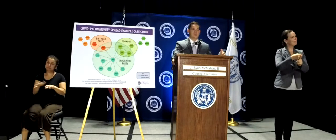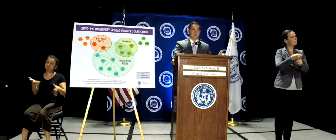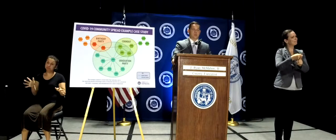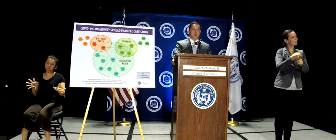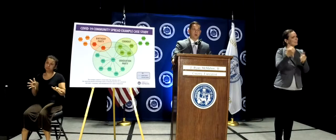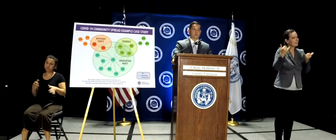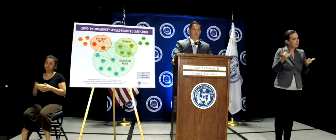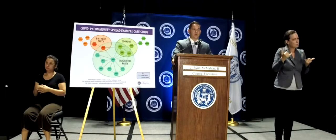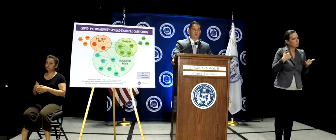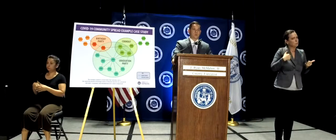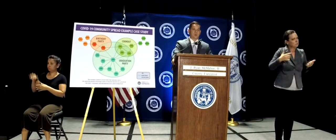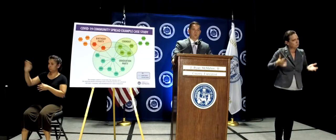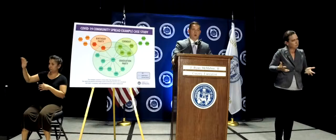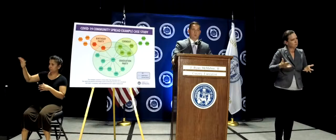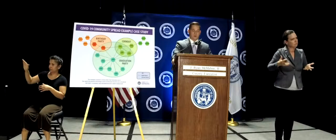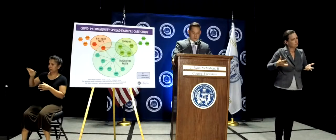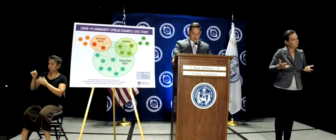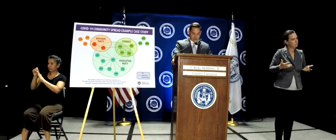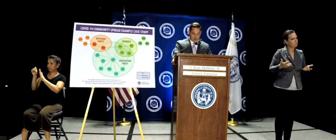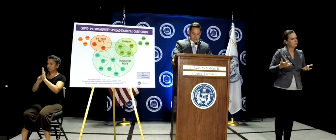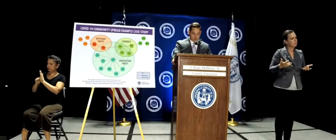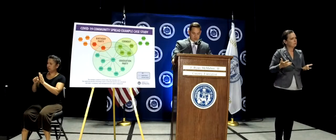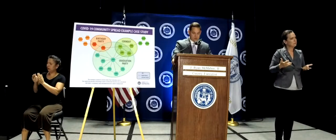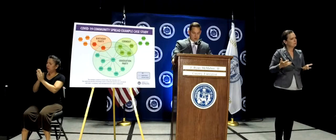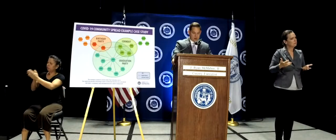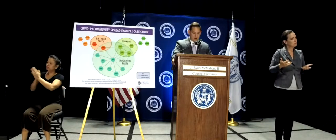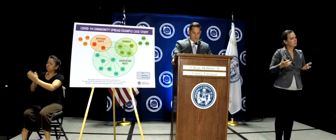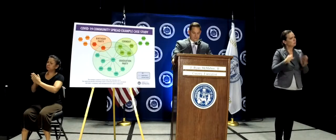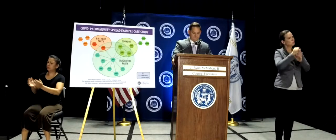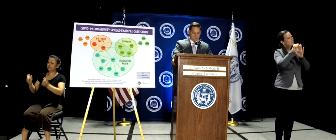our state partners to really work with us on this.